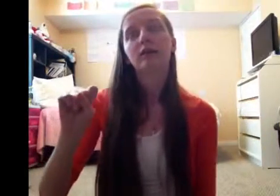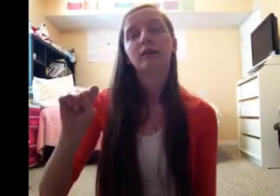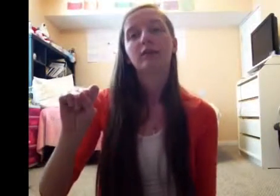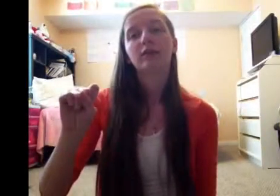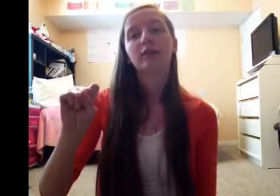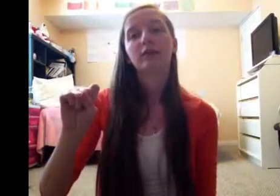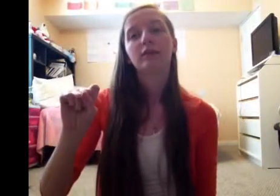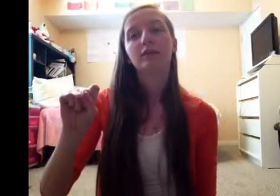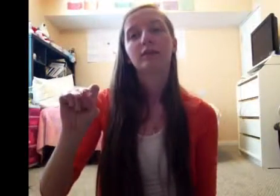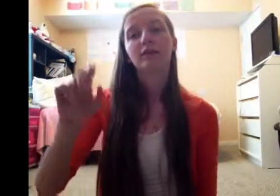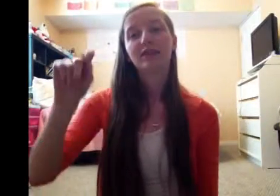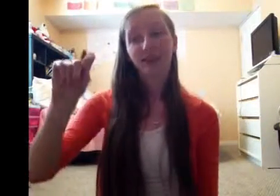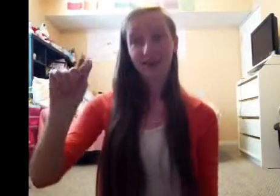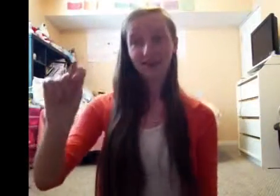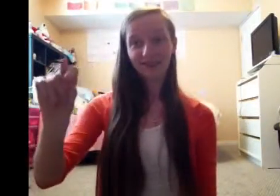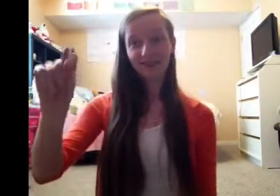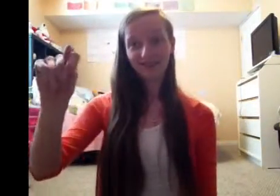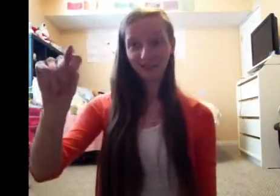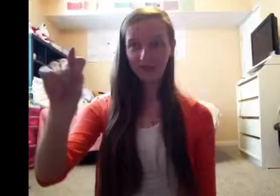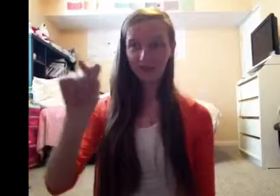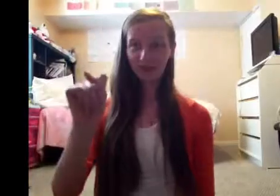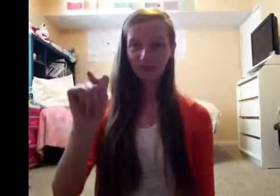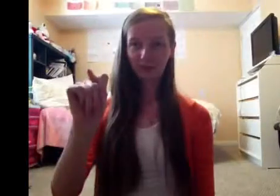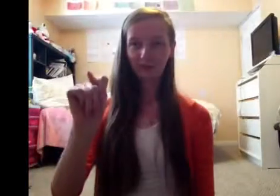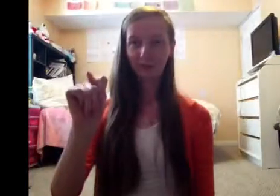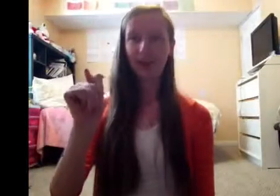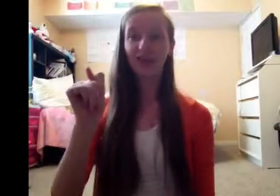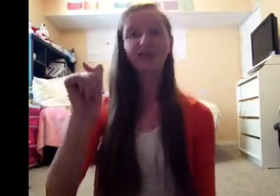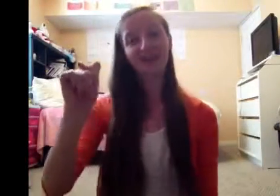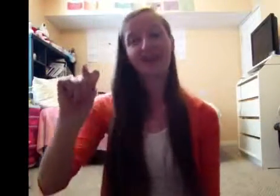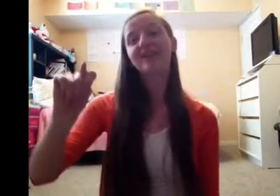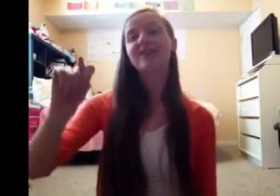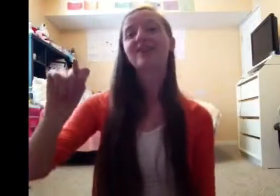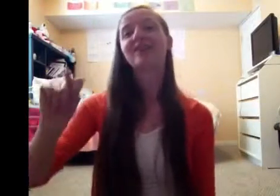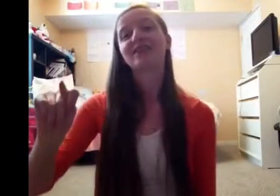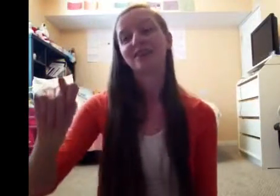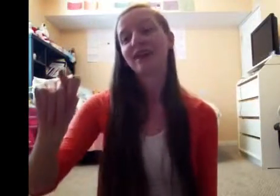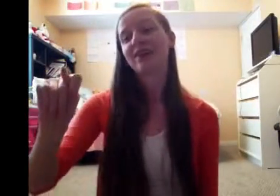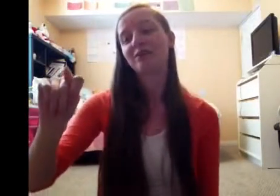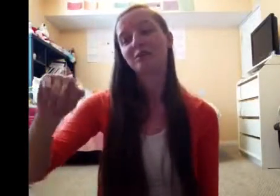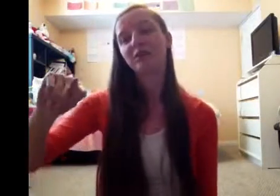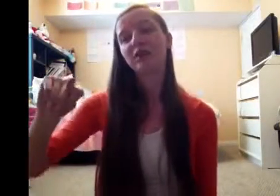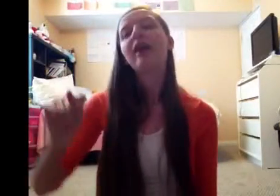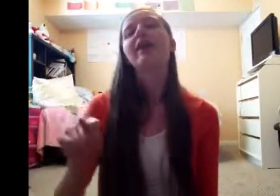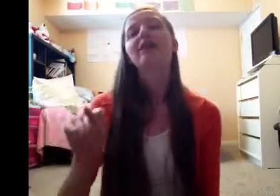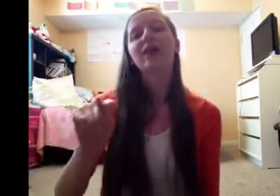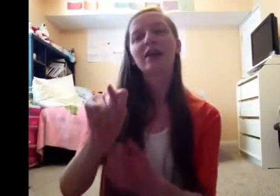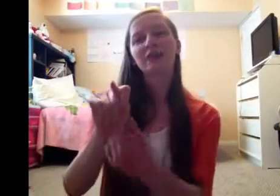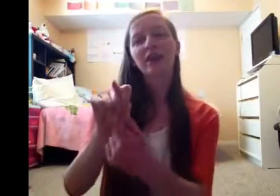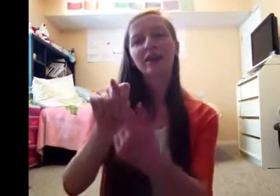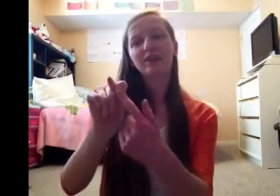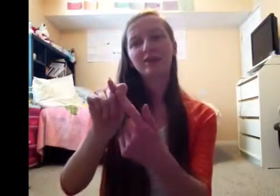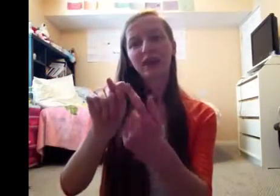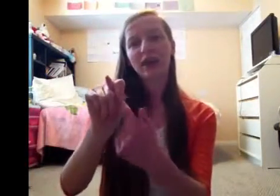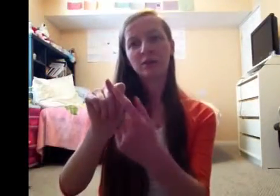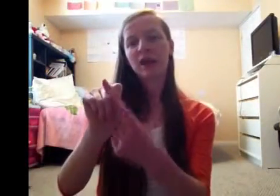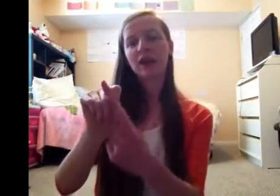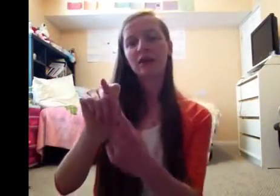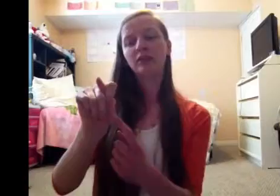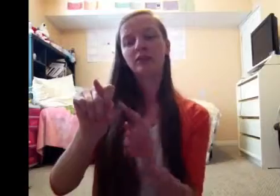S. T. Yeah, T. It's kind of like the M and N, except you